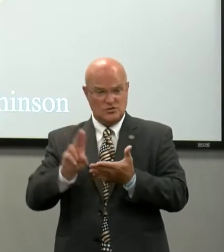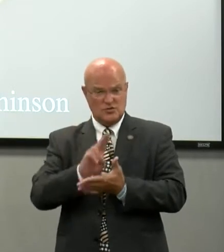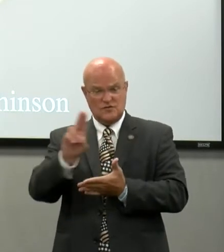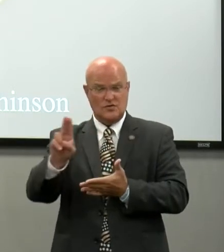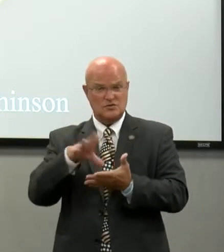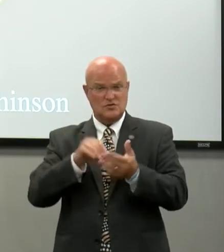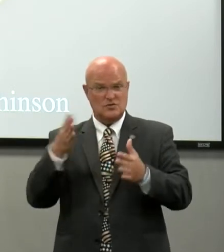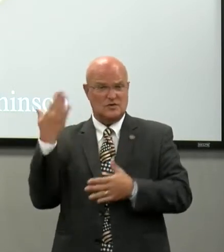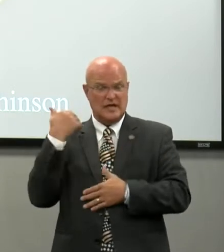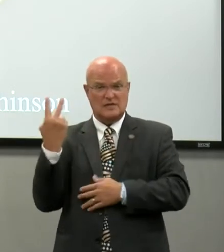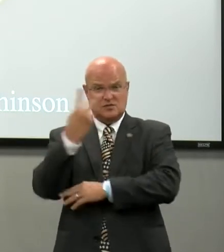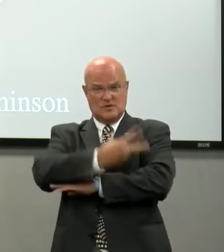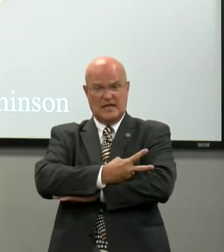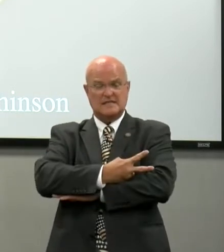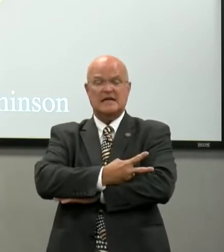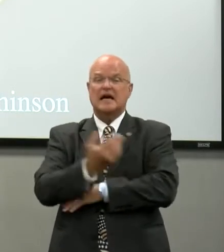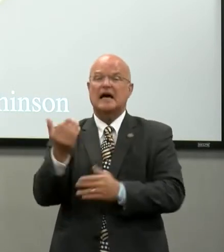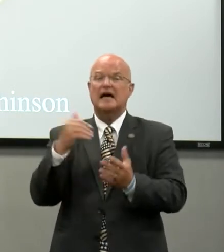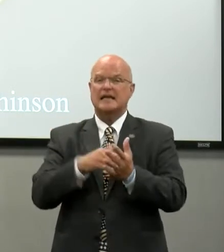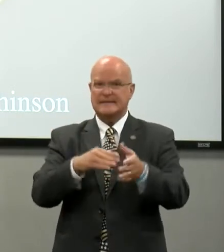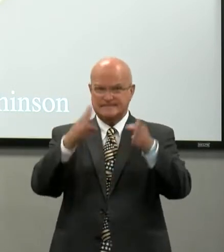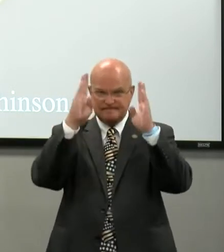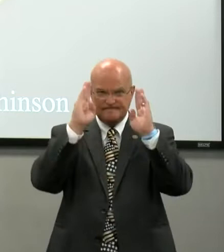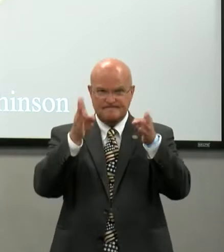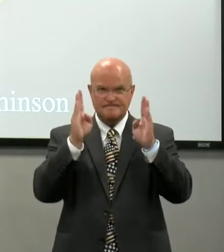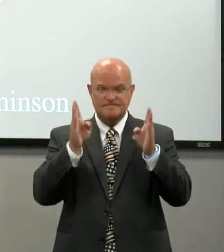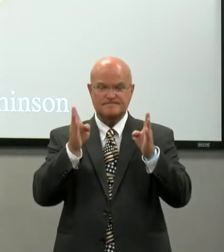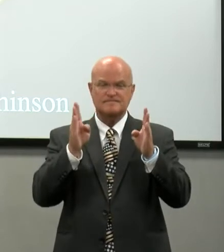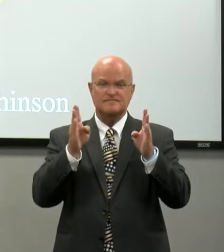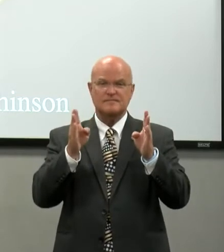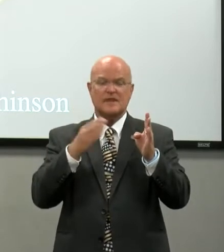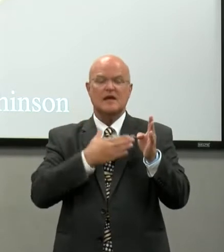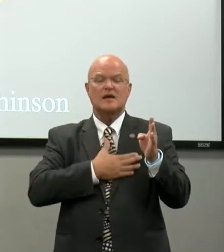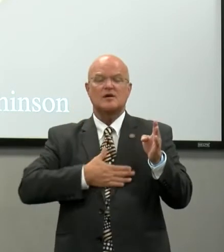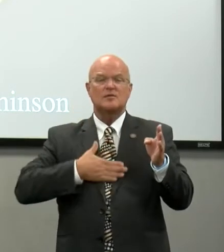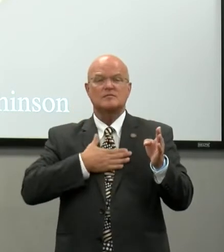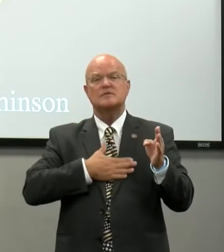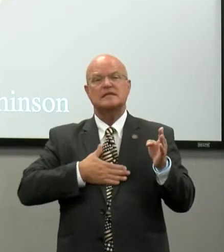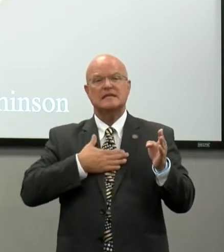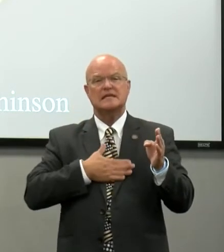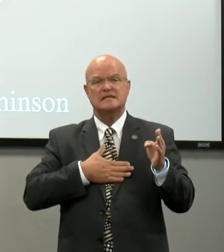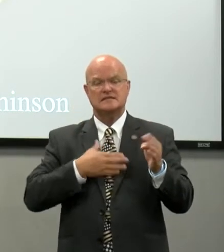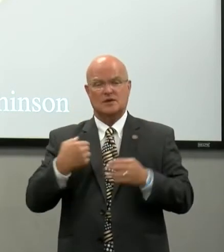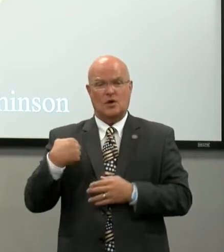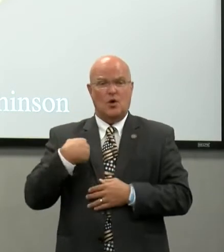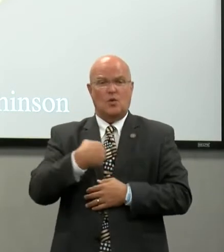university students the last 2 days. I will again direct my final words to them. Please,